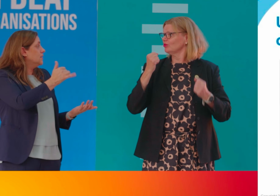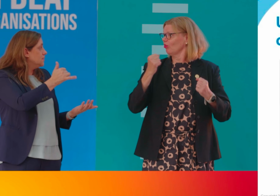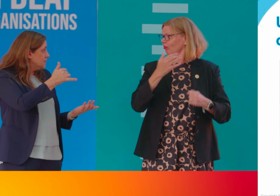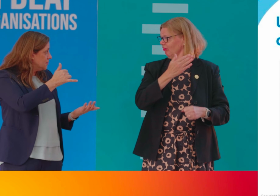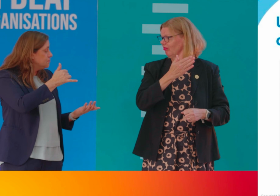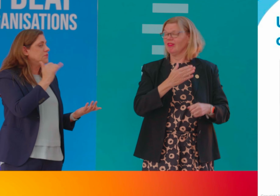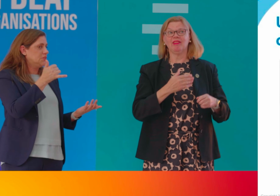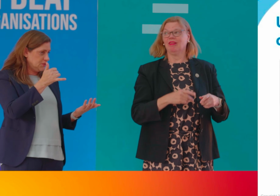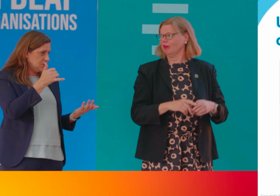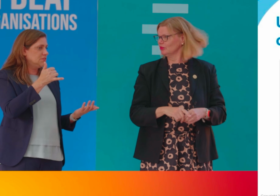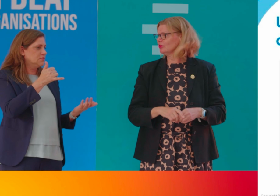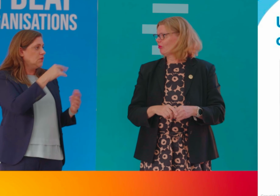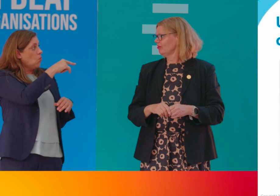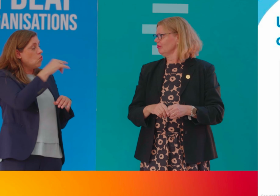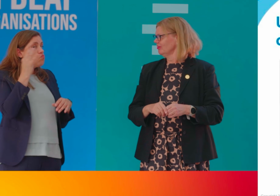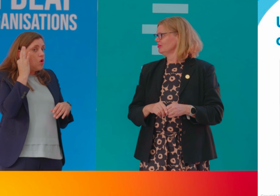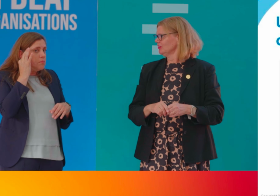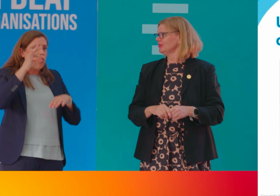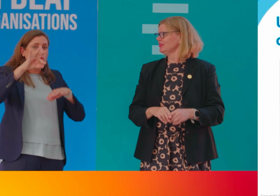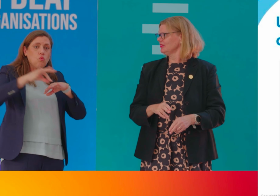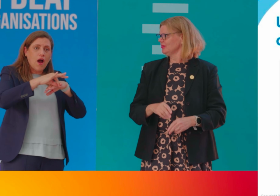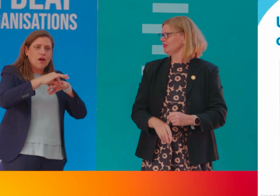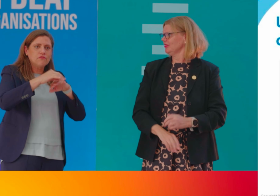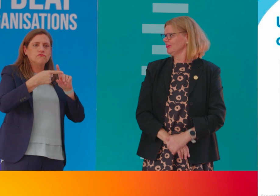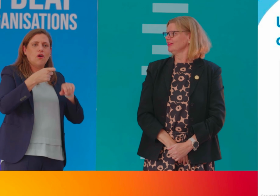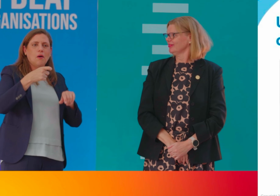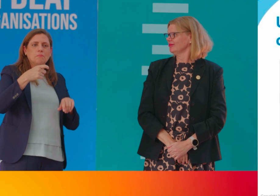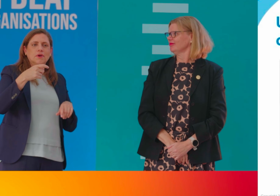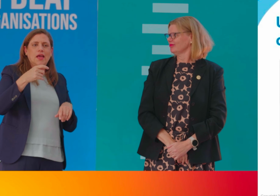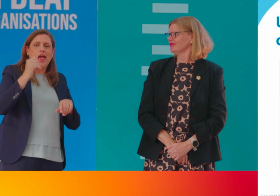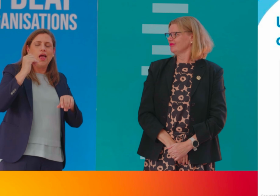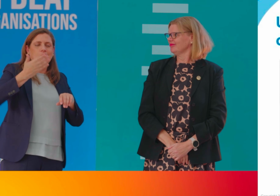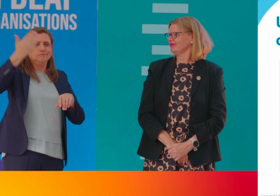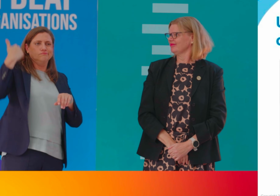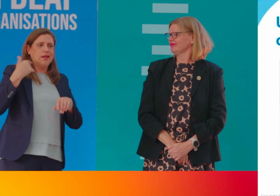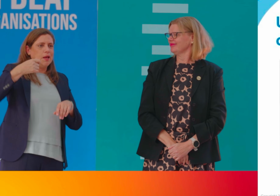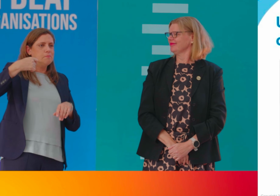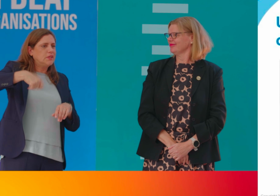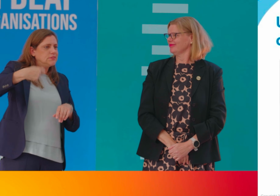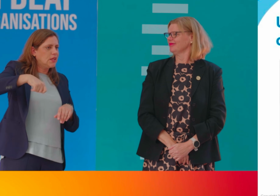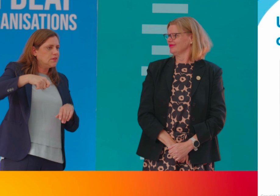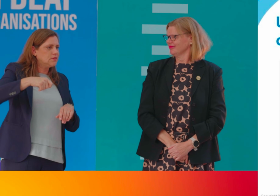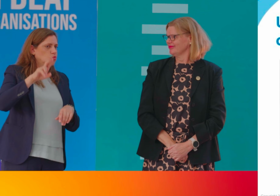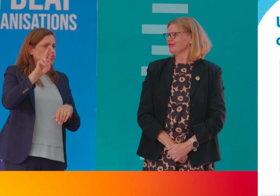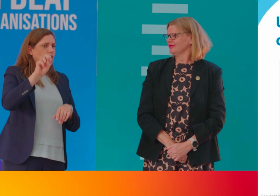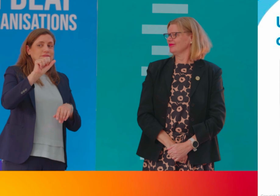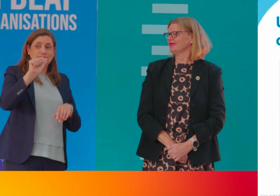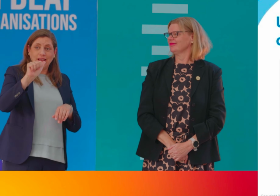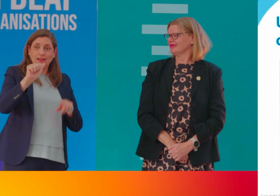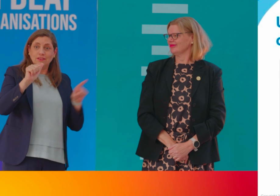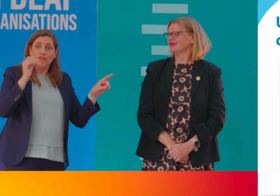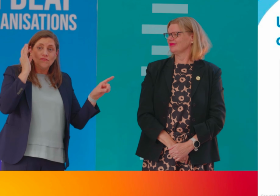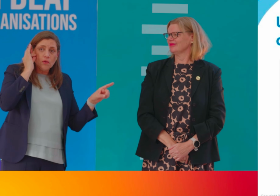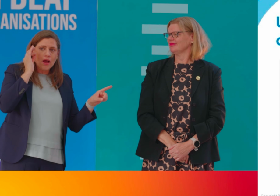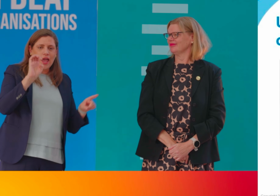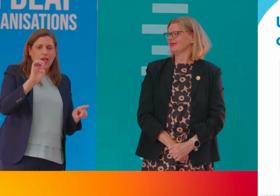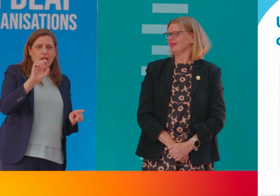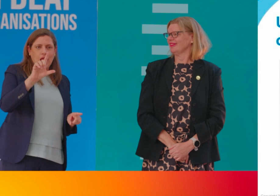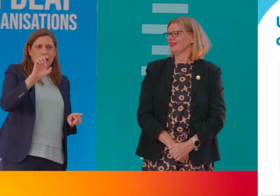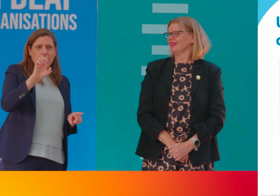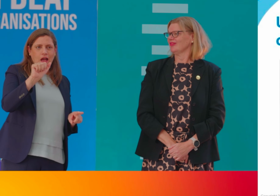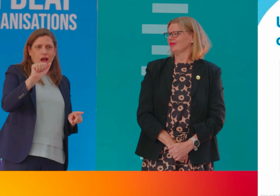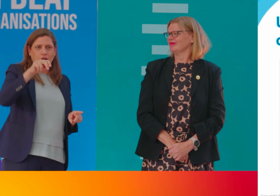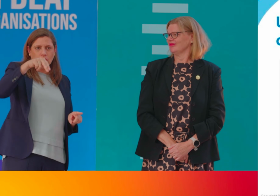The lady in the photo is the wife to the former president of the United States of America,